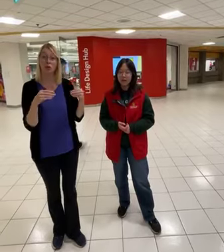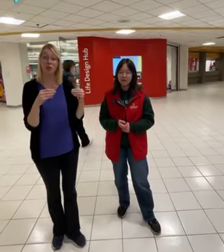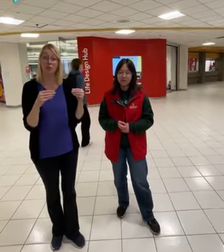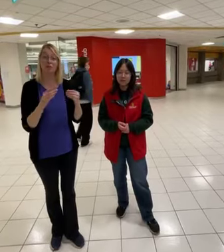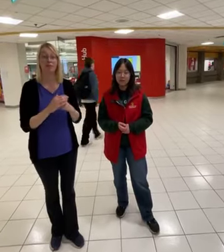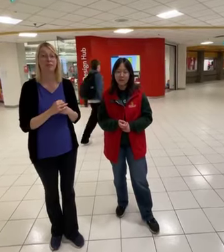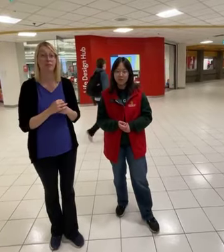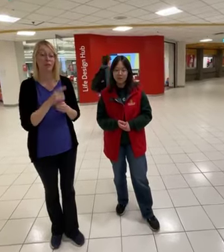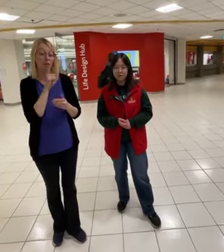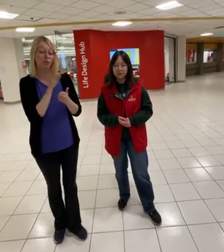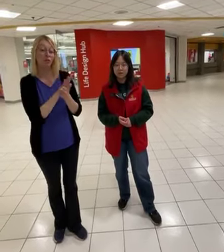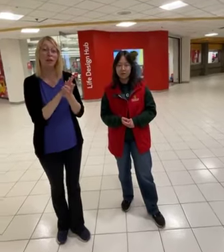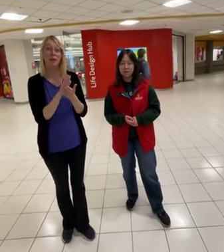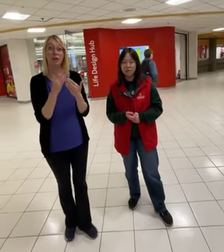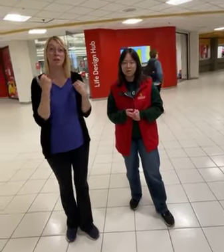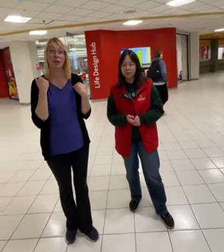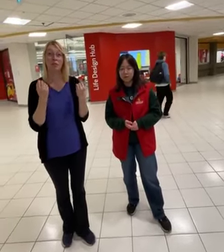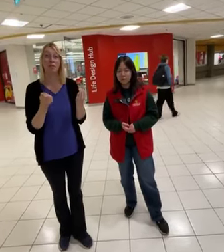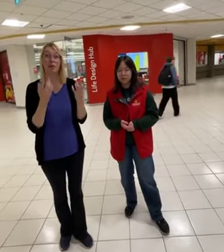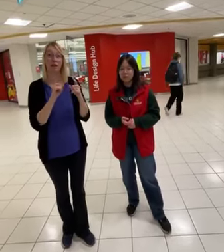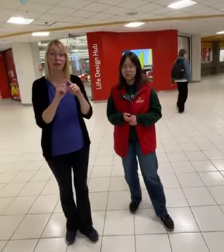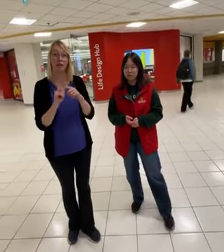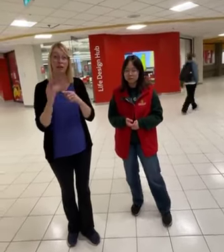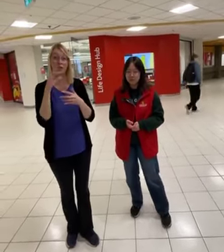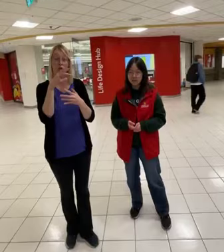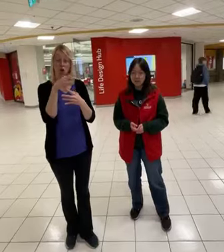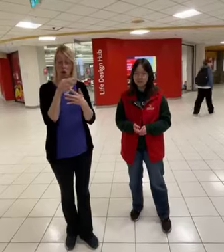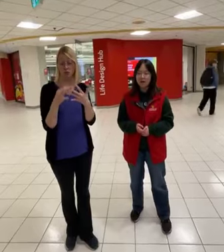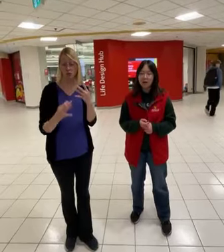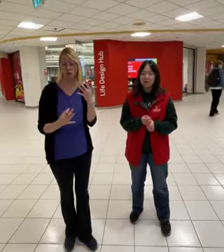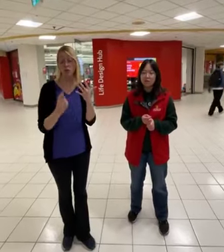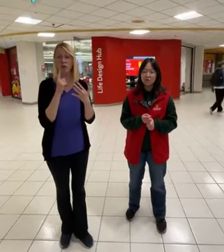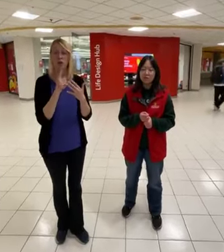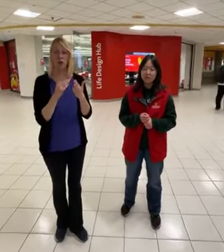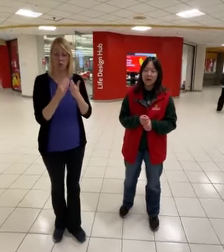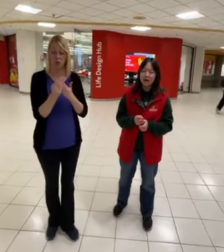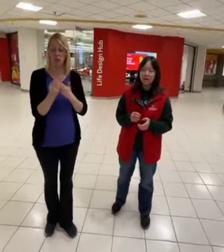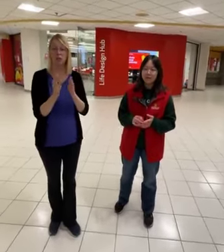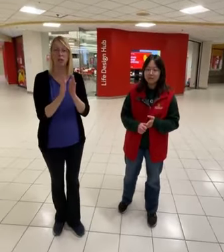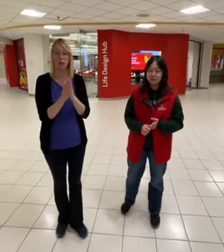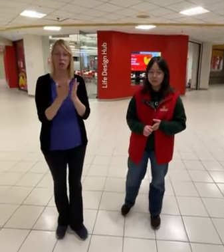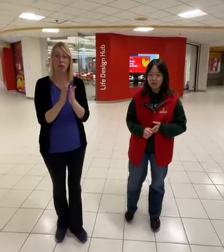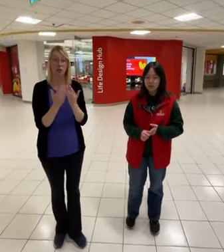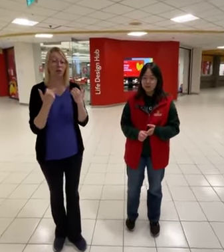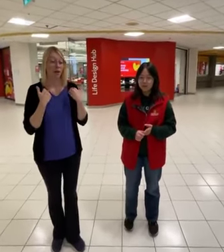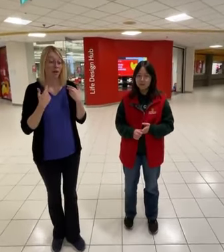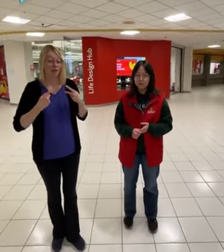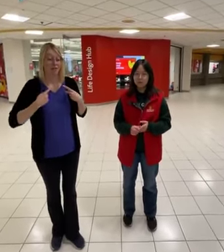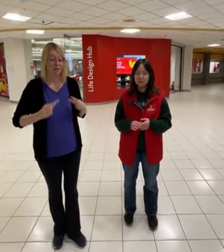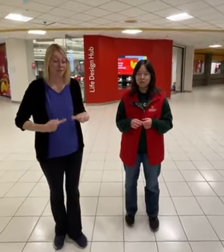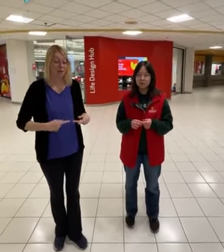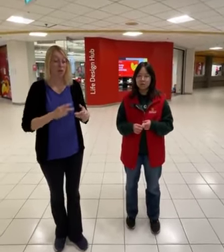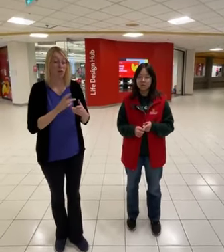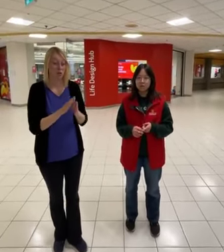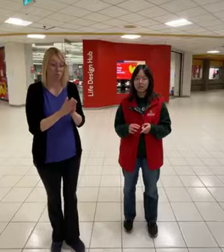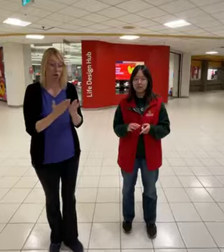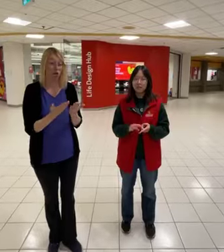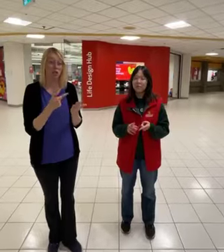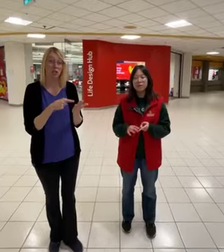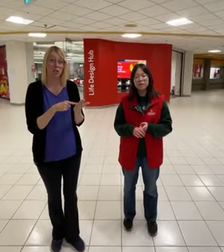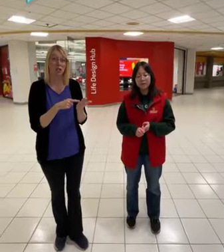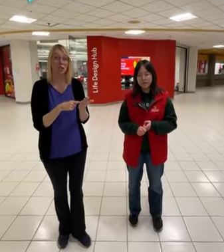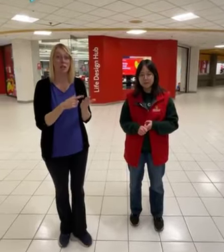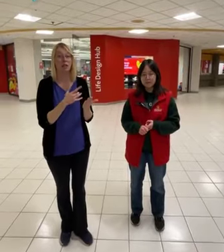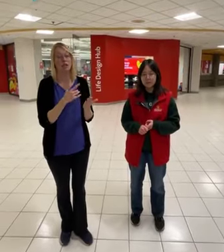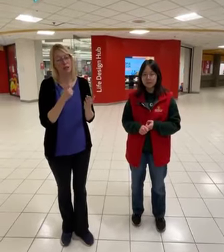nice is that we have a bunch of different options for you to be able to purchase in terms of textbooks. So we do have our physical copy textbooks, which are generally kind